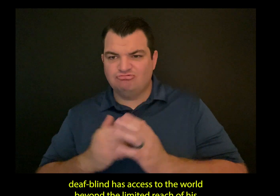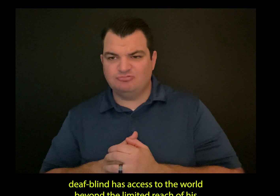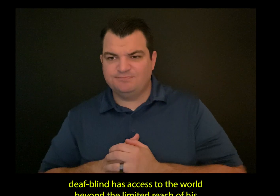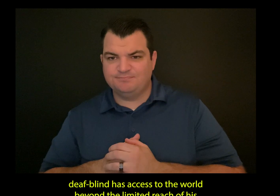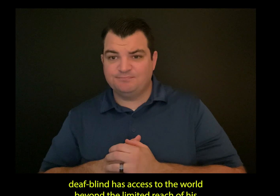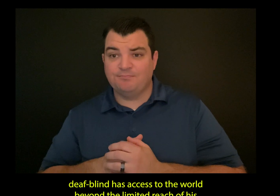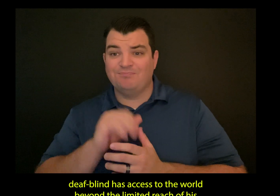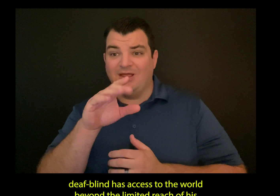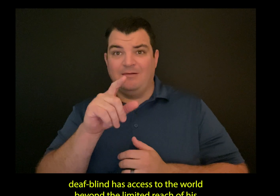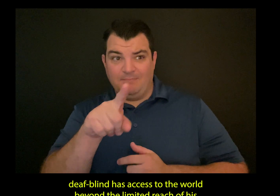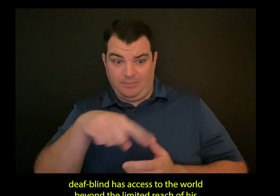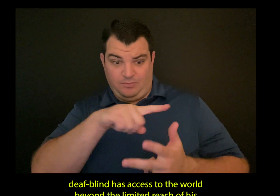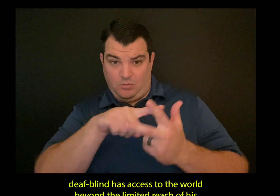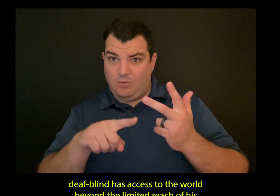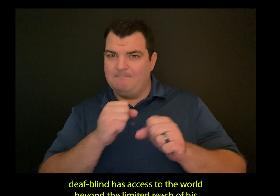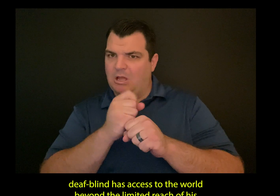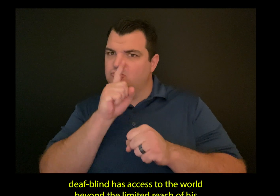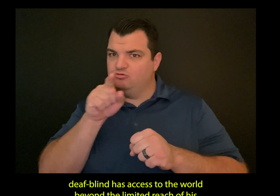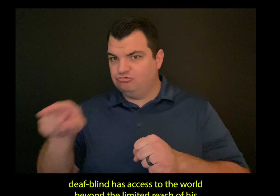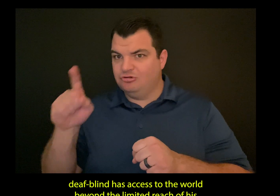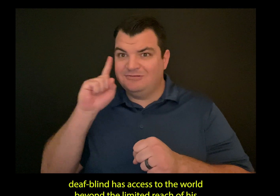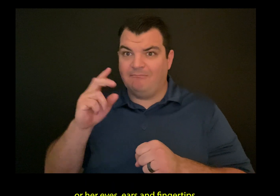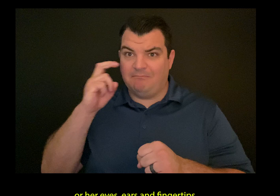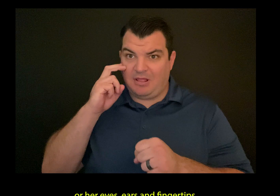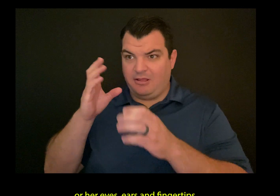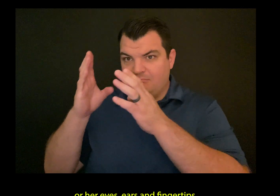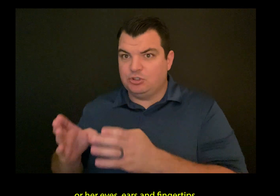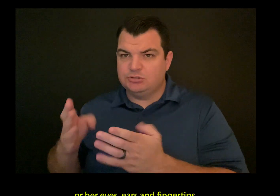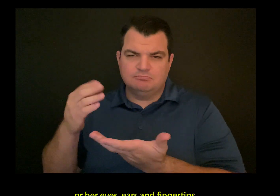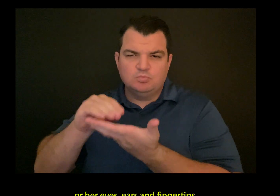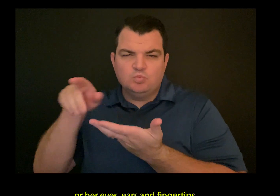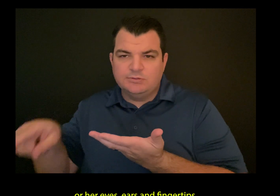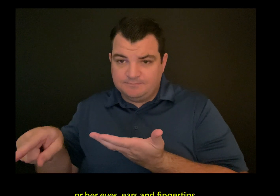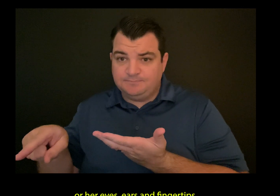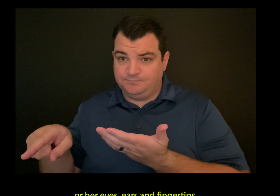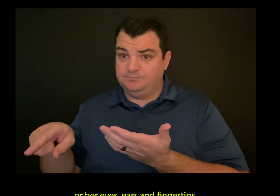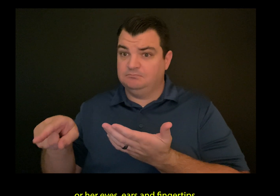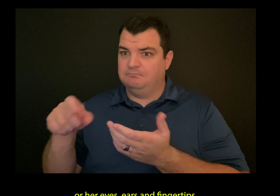deafblind has access to the world beyond the limited reach of his or her eyes, ears, and fingertips.